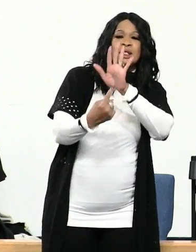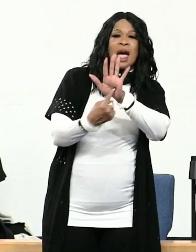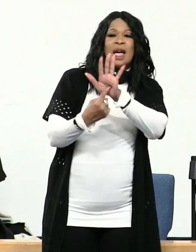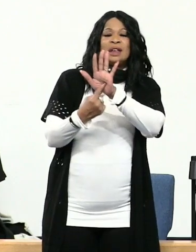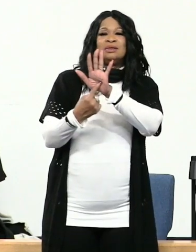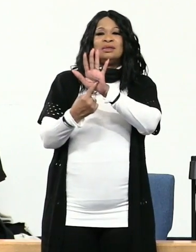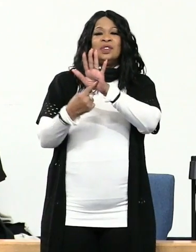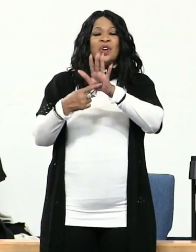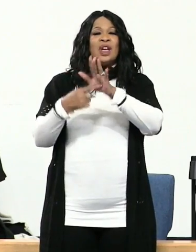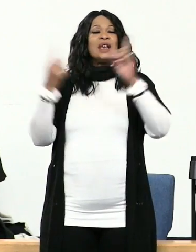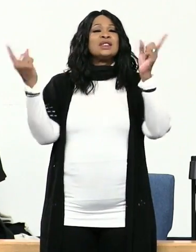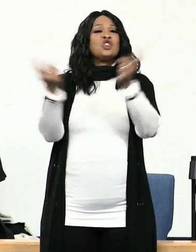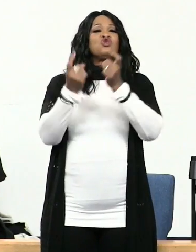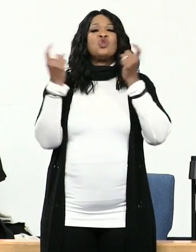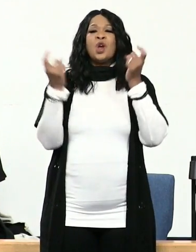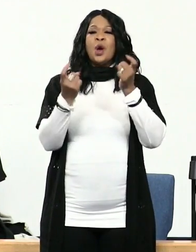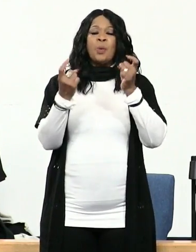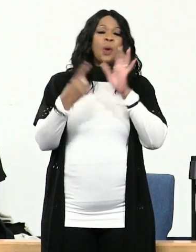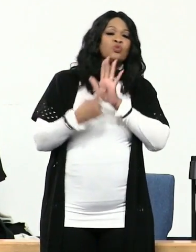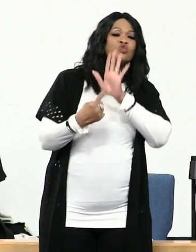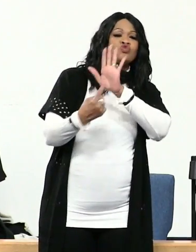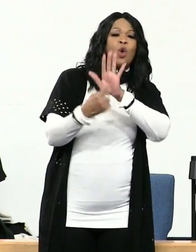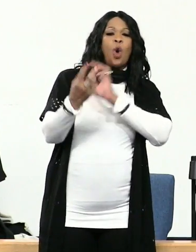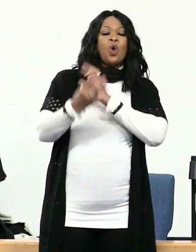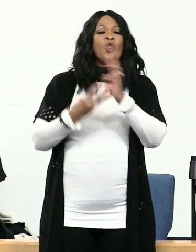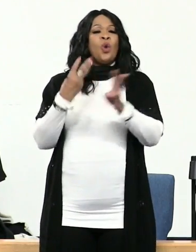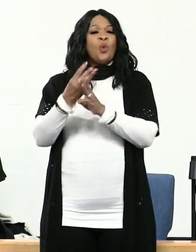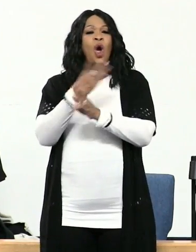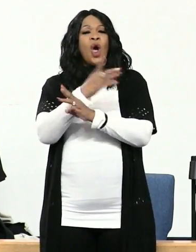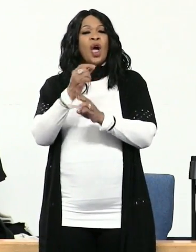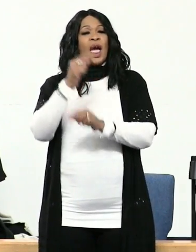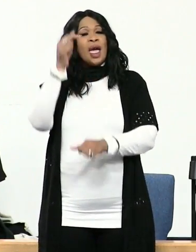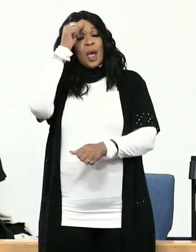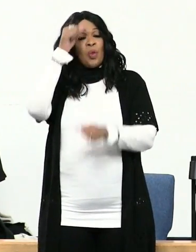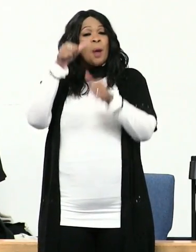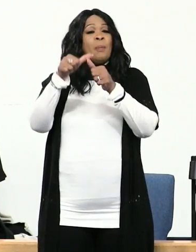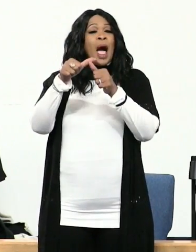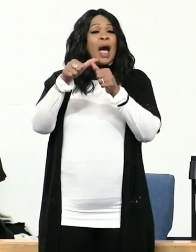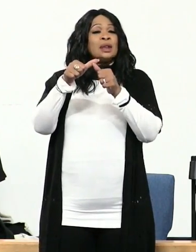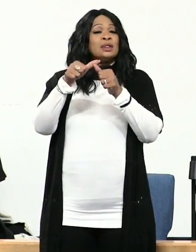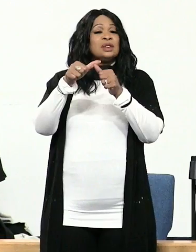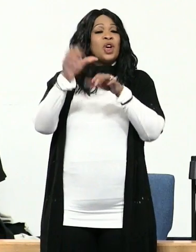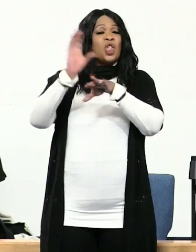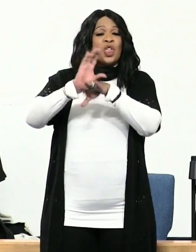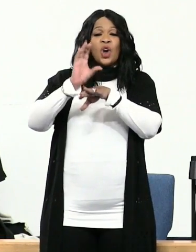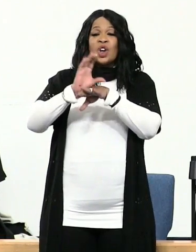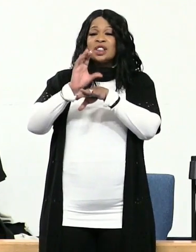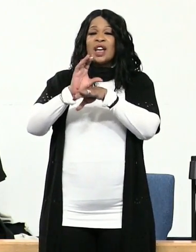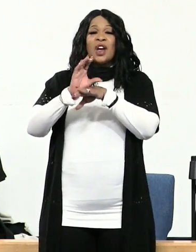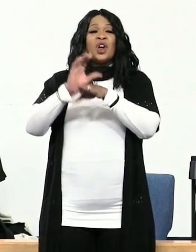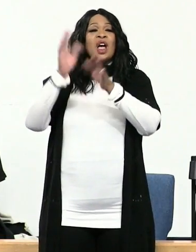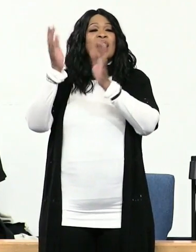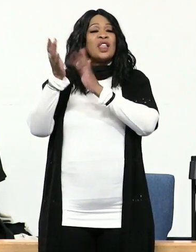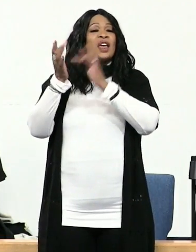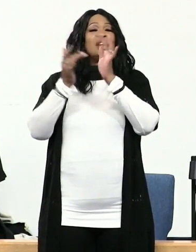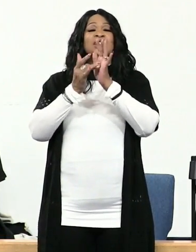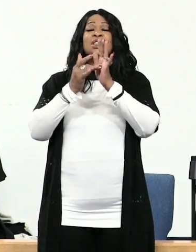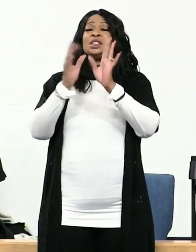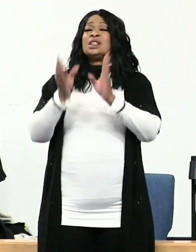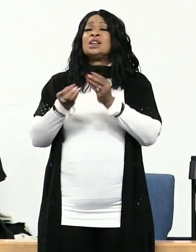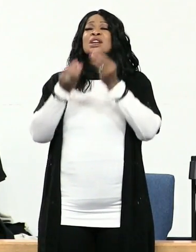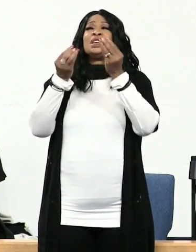tribute that shows the world and reminds the church that Jesus gave